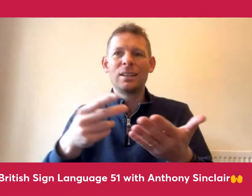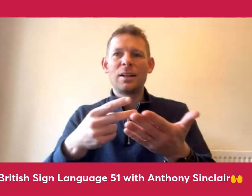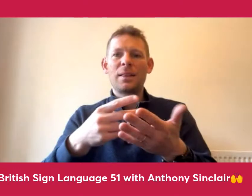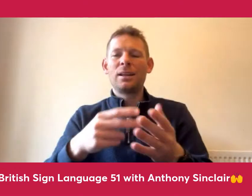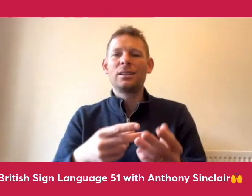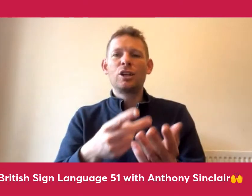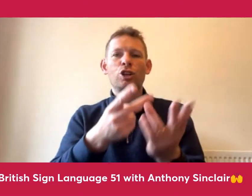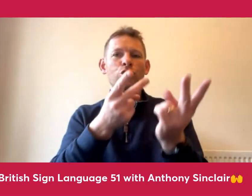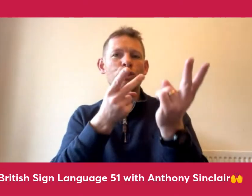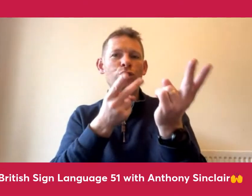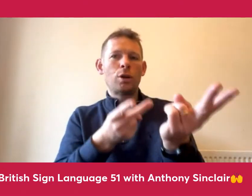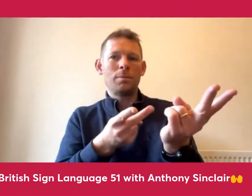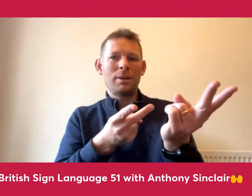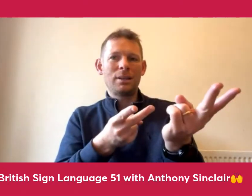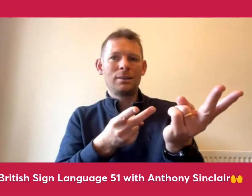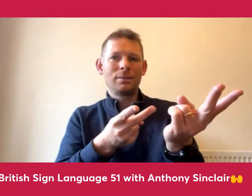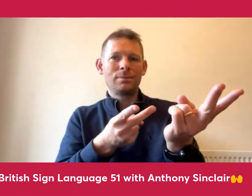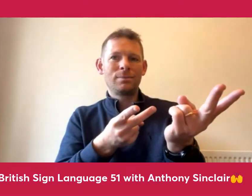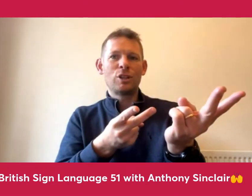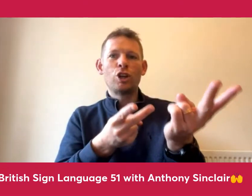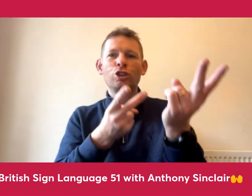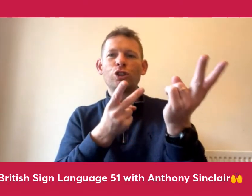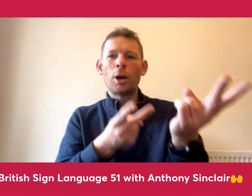Okay, so other signs,